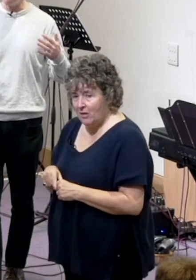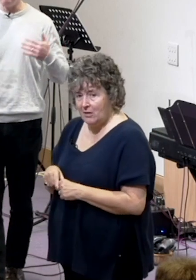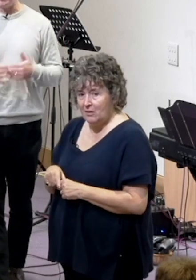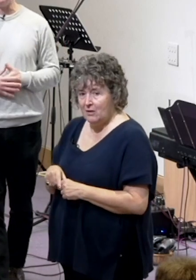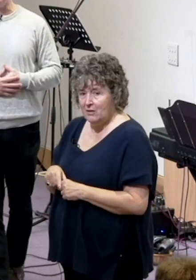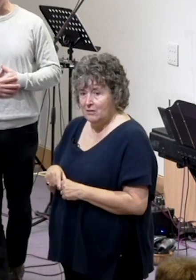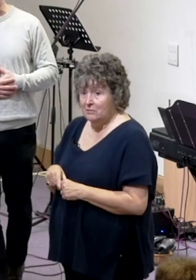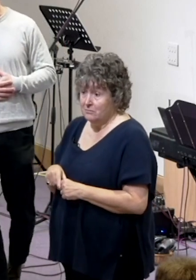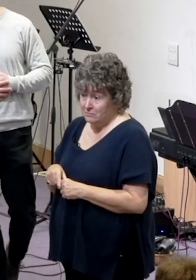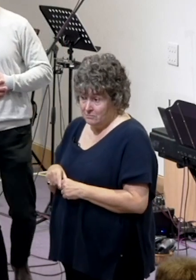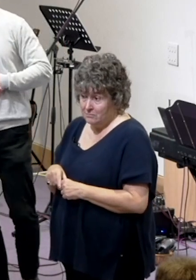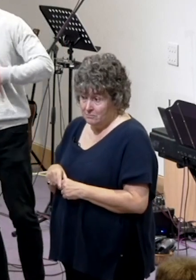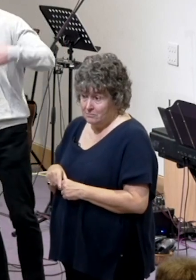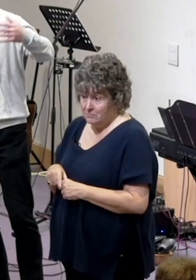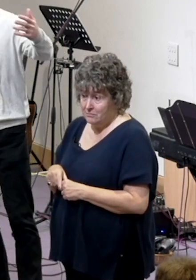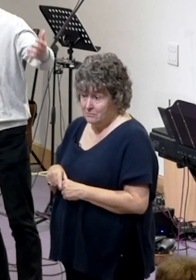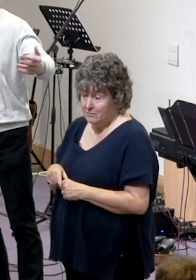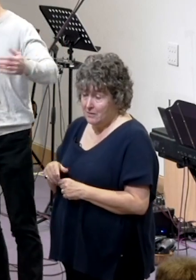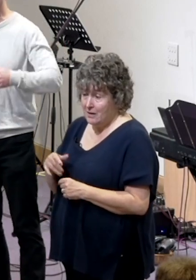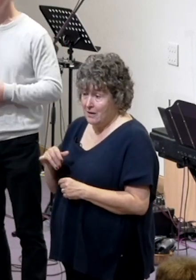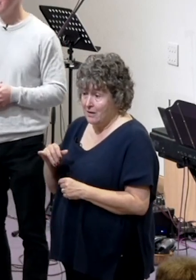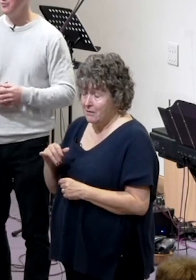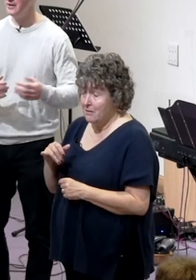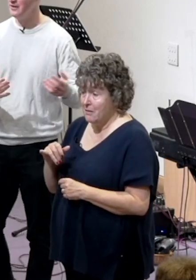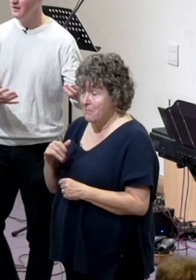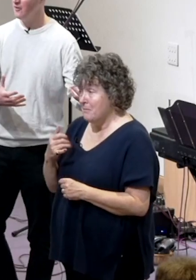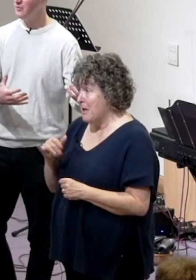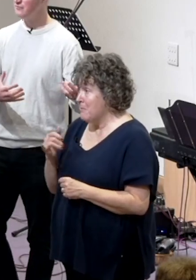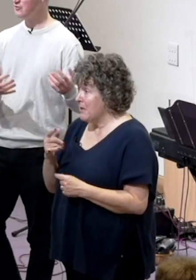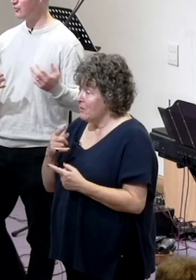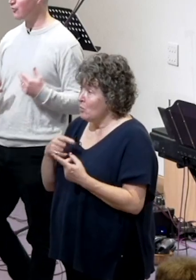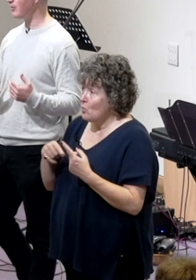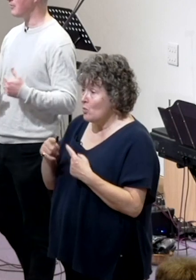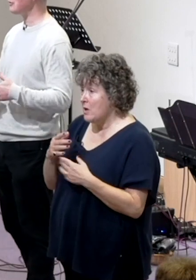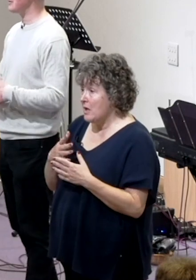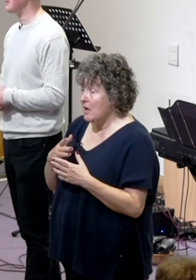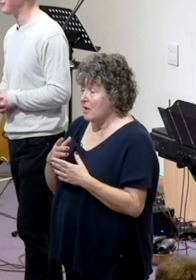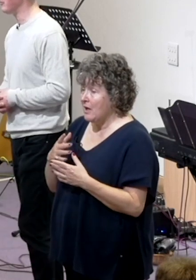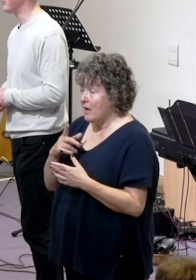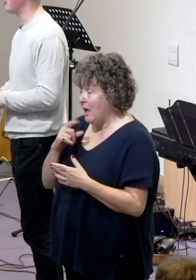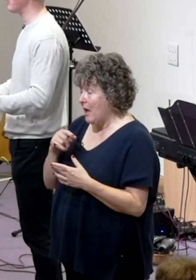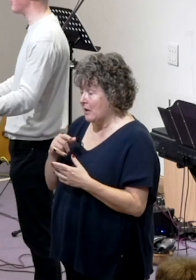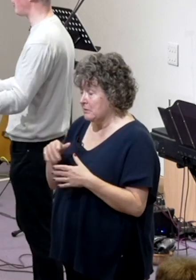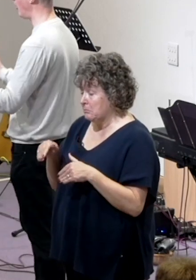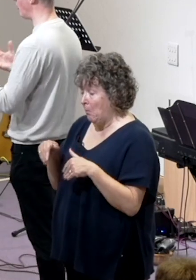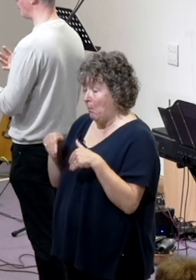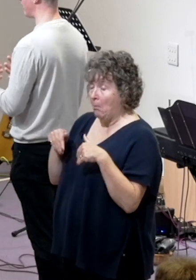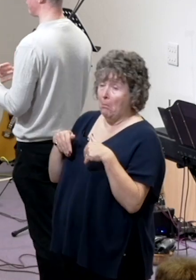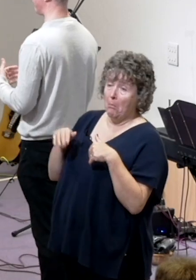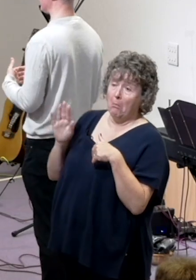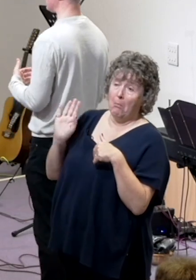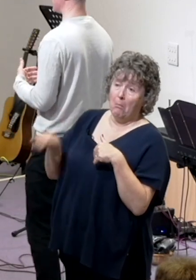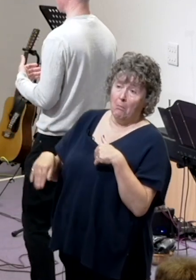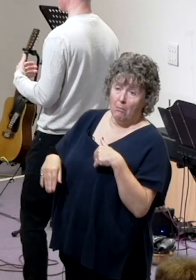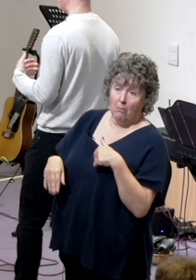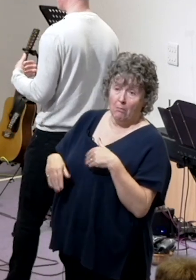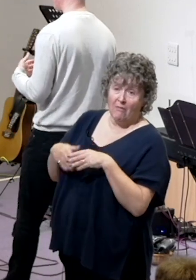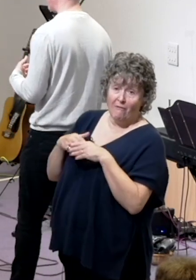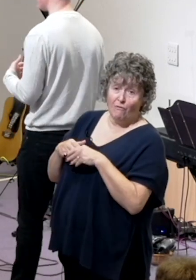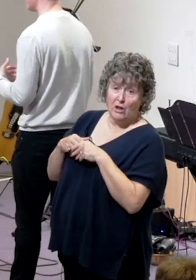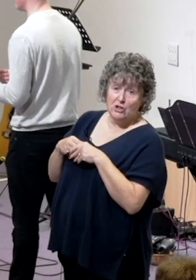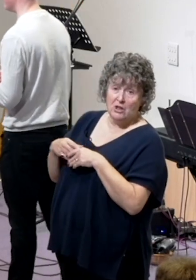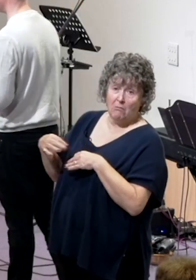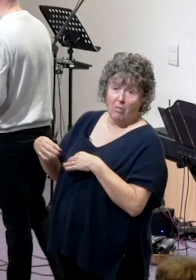in a more passive way. We might not have said anything mean to them, but we withdraw emotionally from them, or we withhold our friendship as a